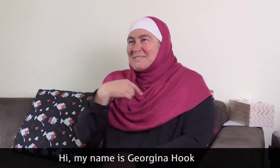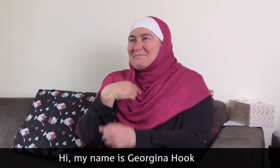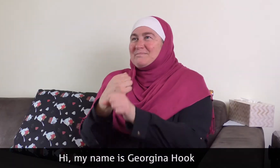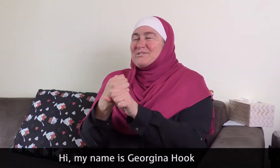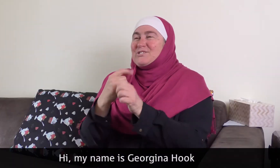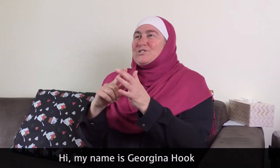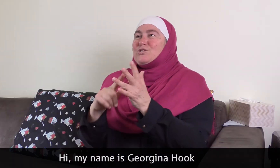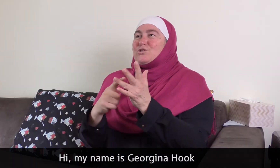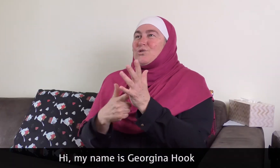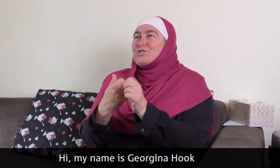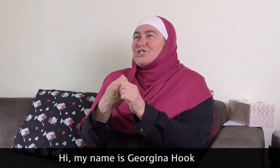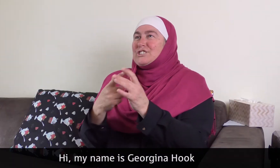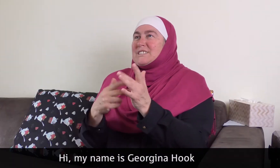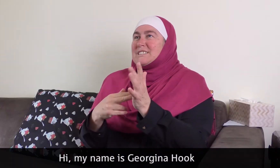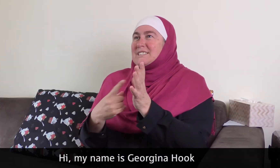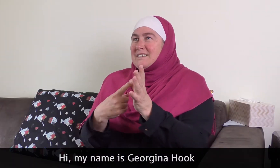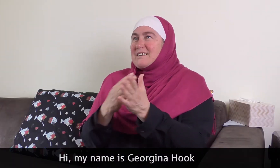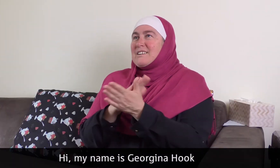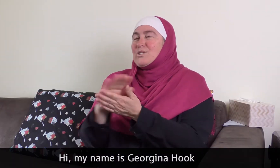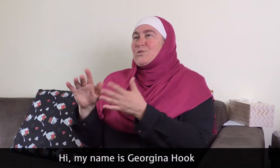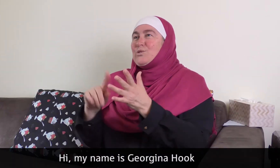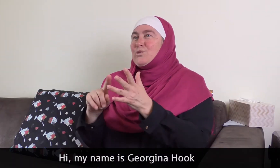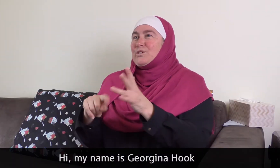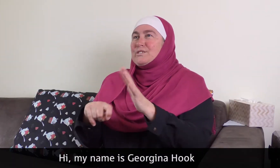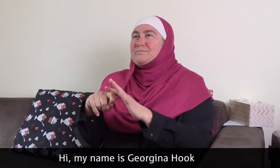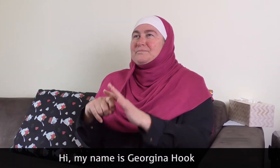Hi, my name is Georgina Hook.